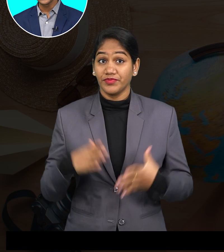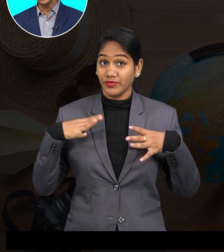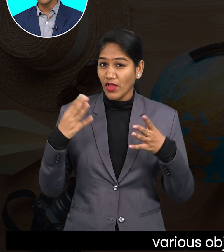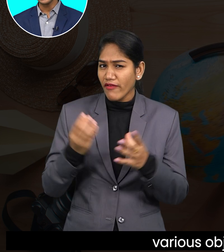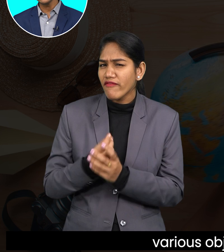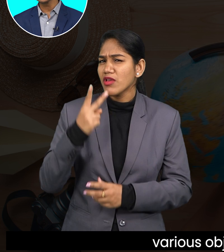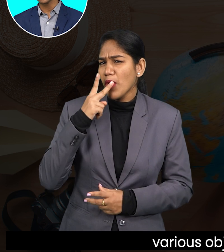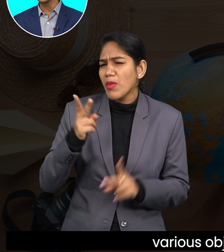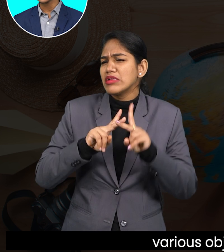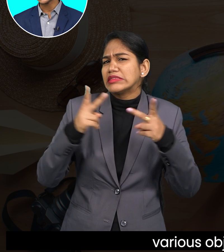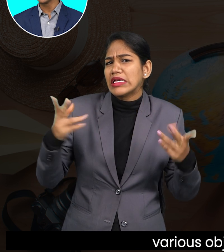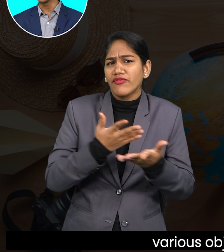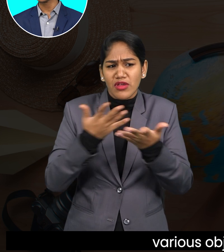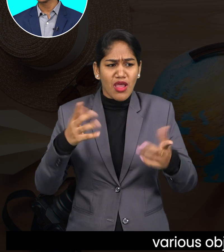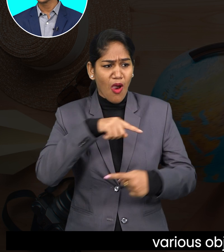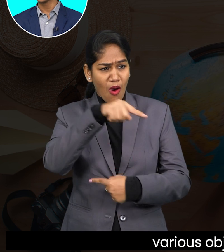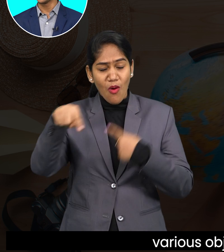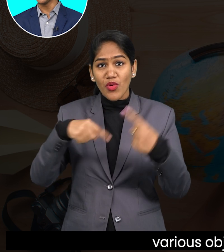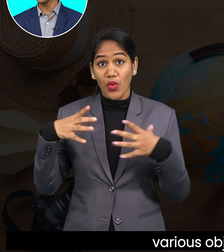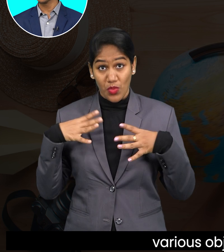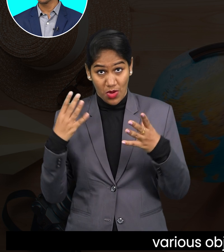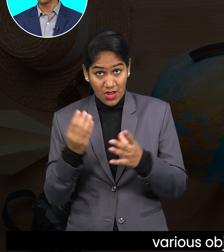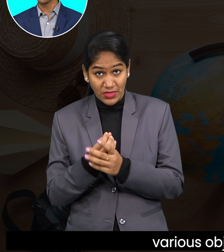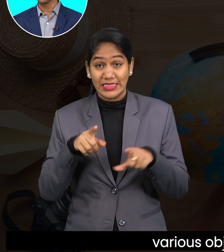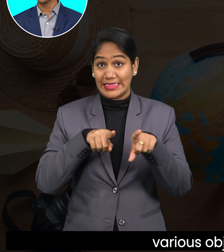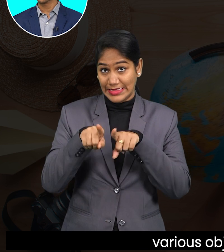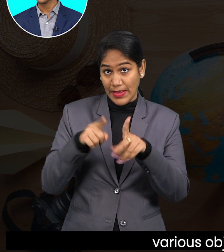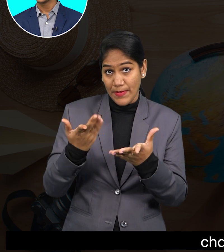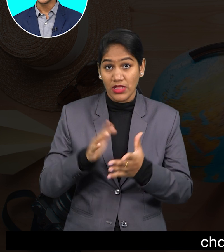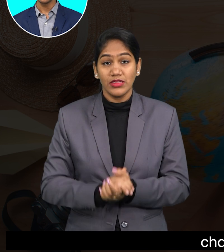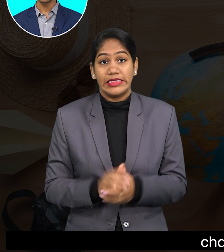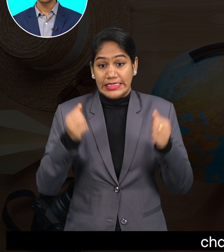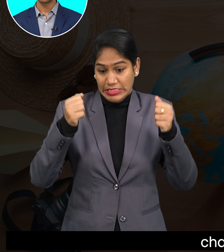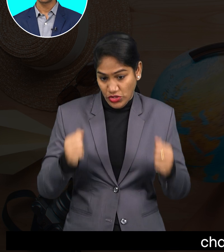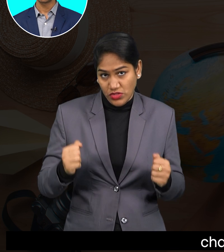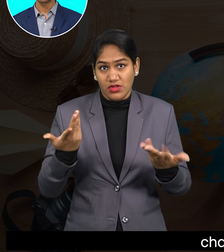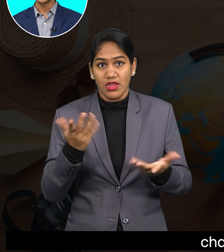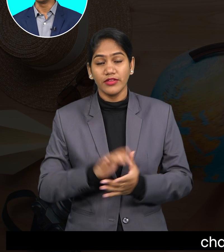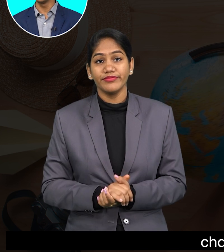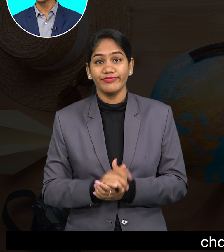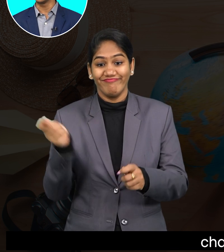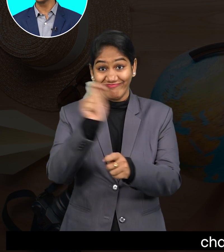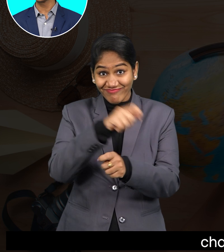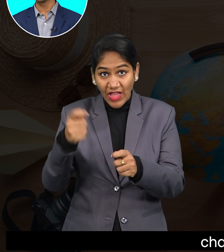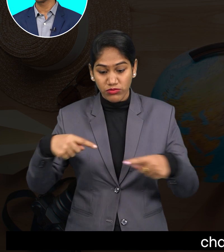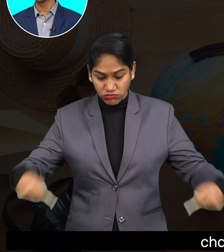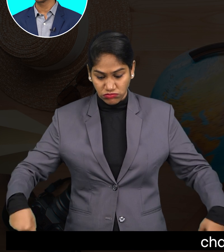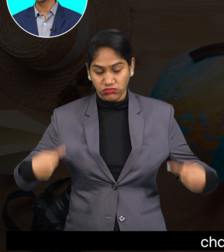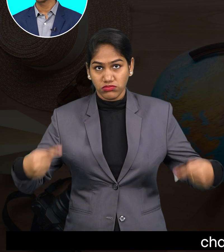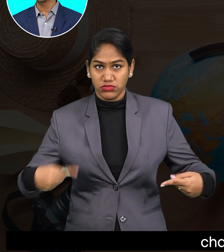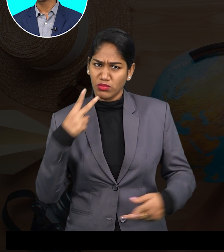We observe various objects around us, such as chairs, bullock carts,